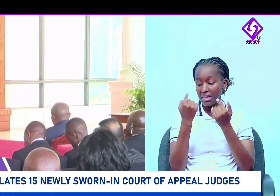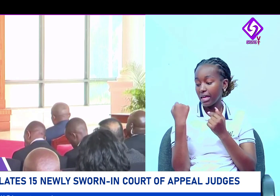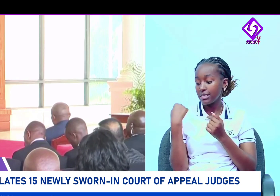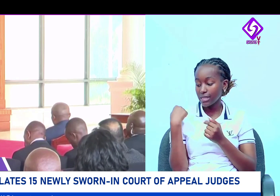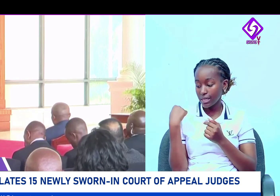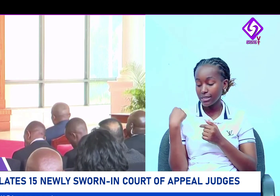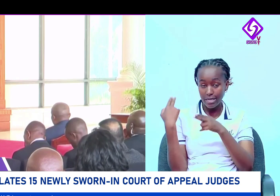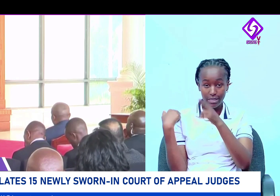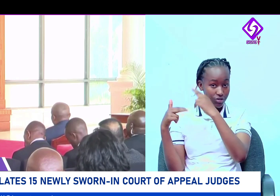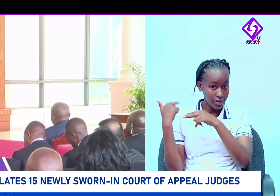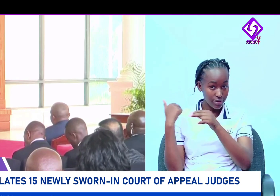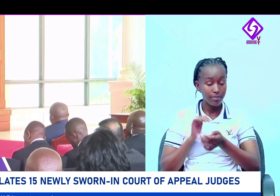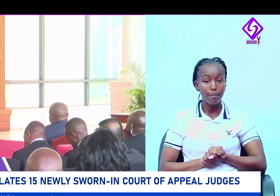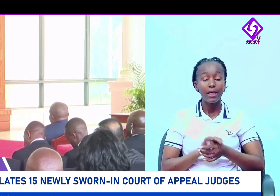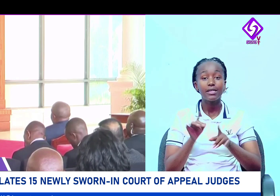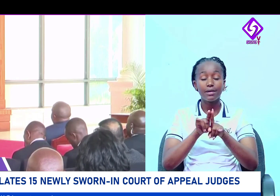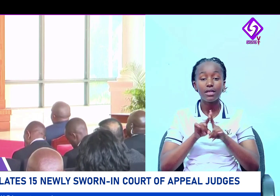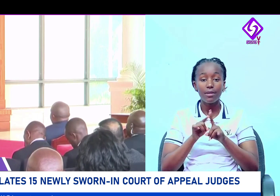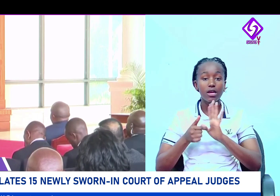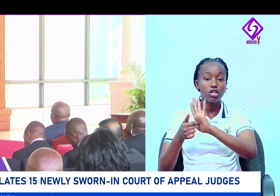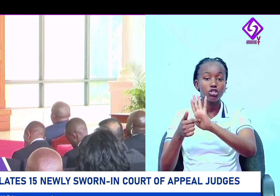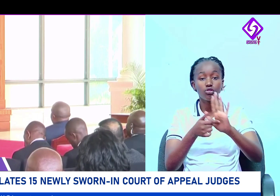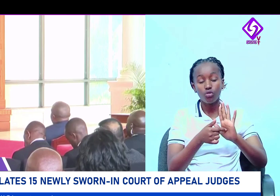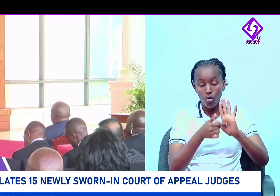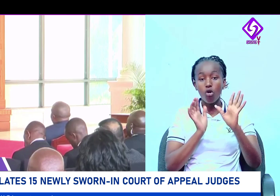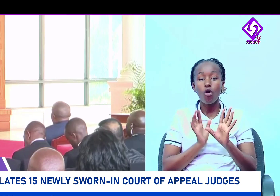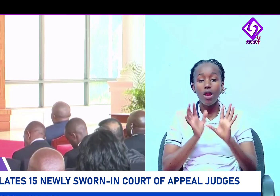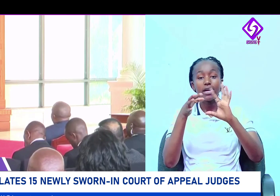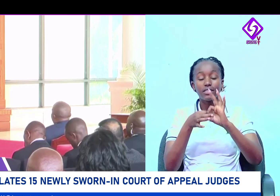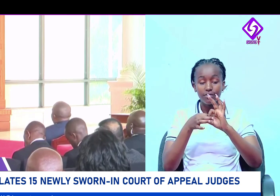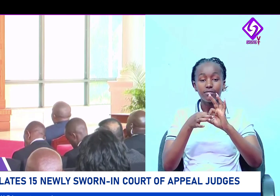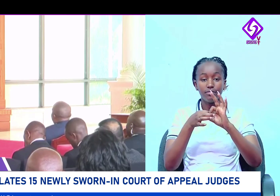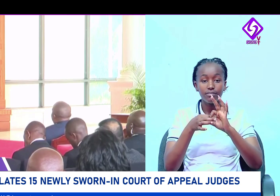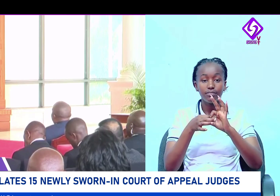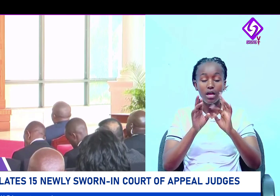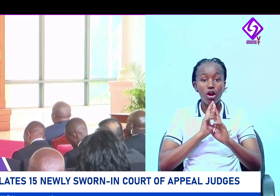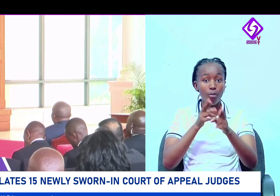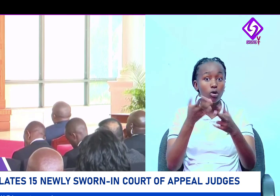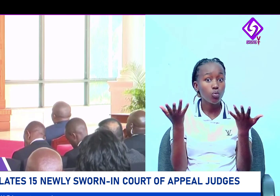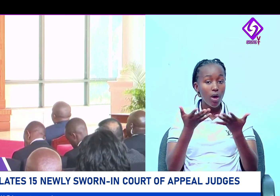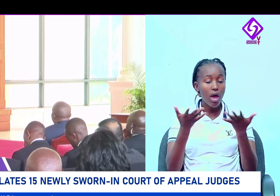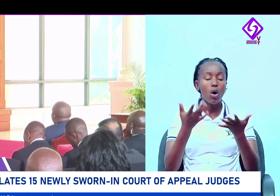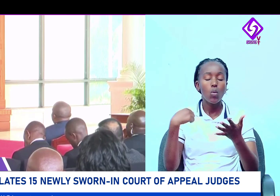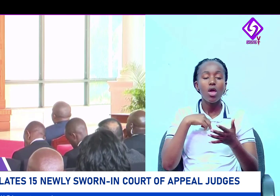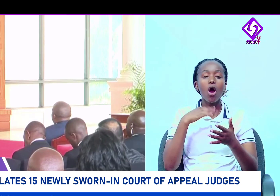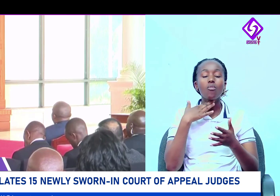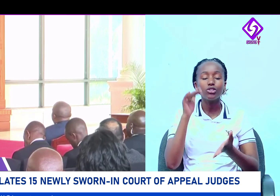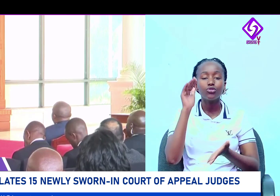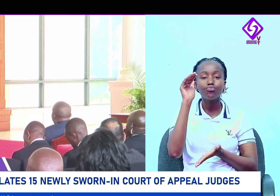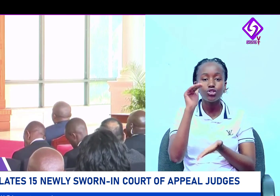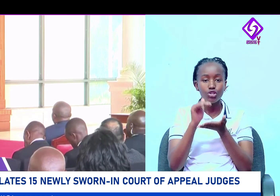It demonstrates our collective resolve to reduce the backlog of appeal cases,